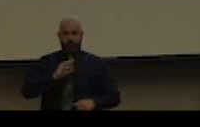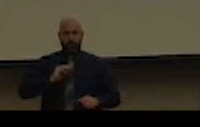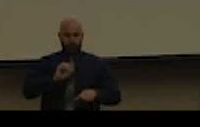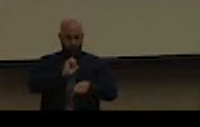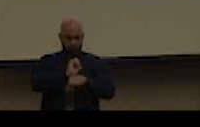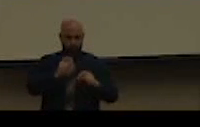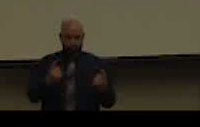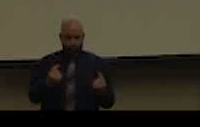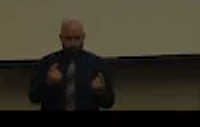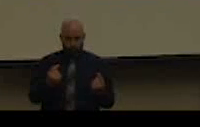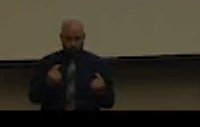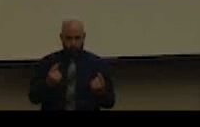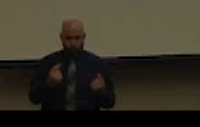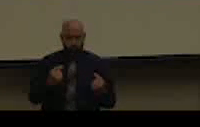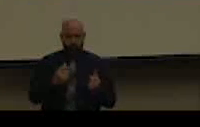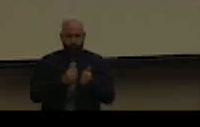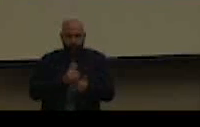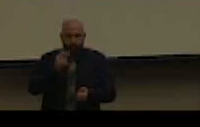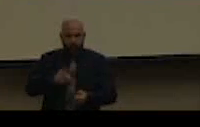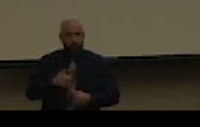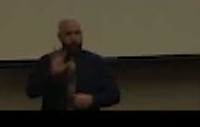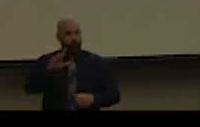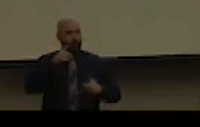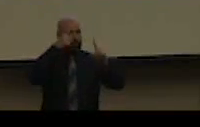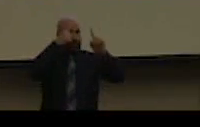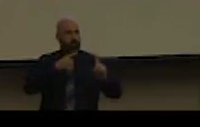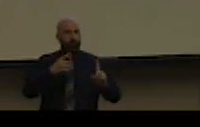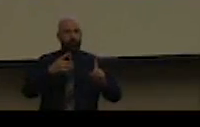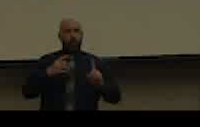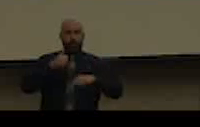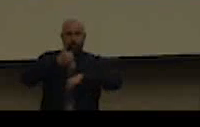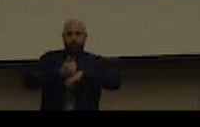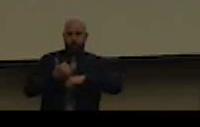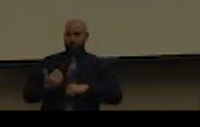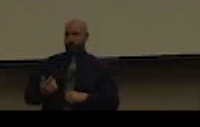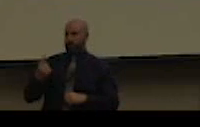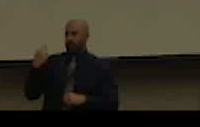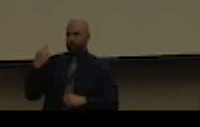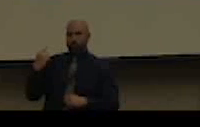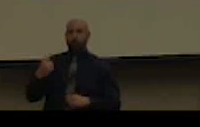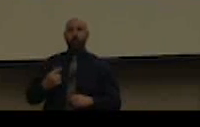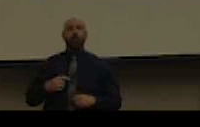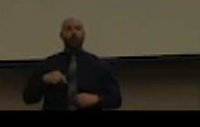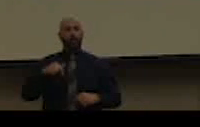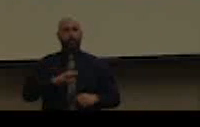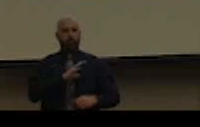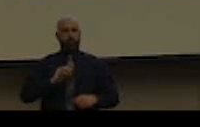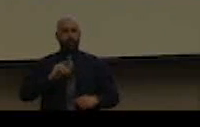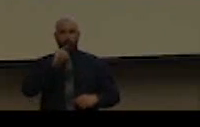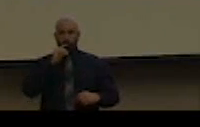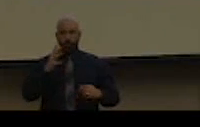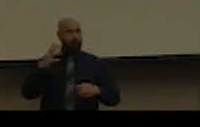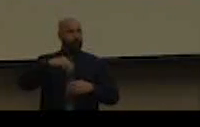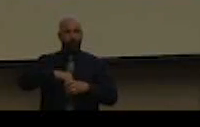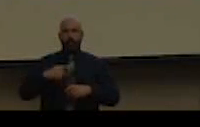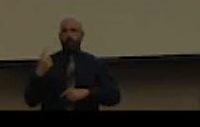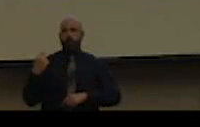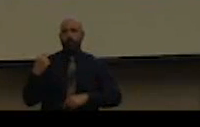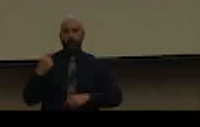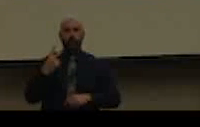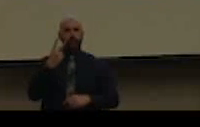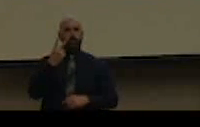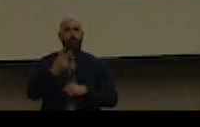two objectives that you all laid out last year. So this commission, for those who were not involved last year, is a two-year